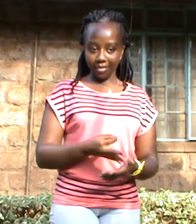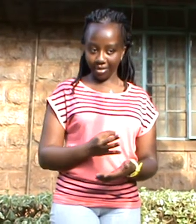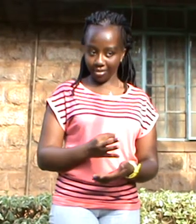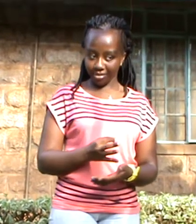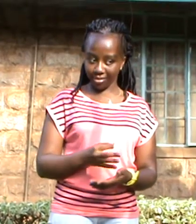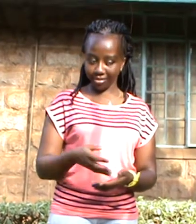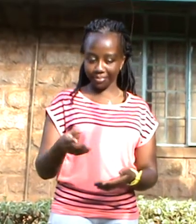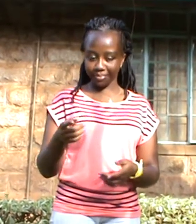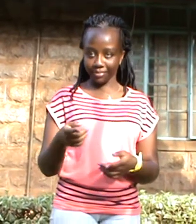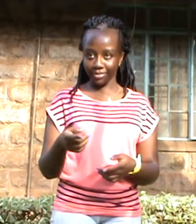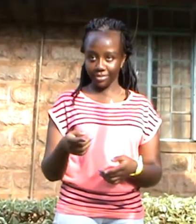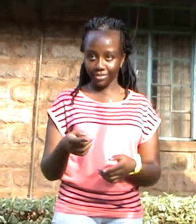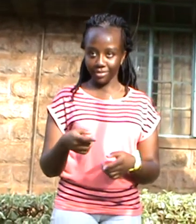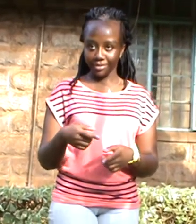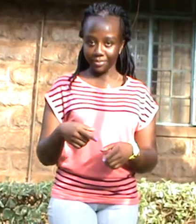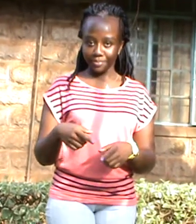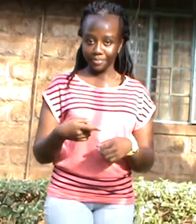Fee pay but go home empty